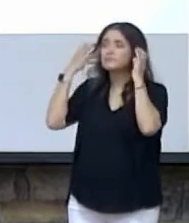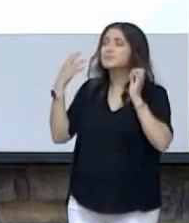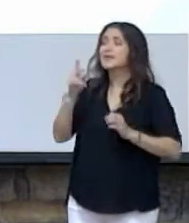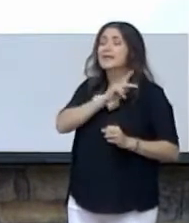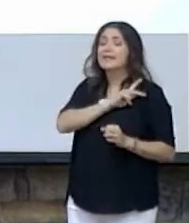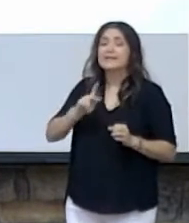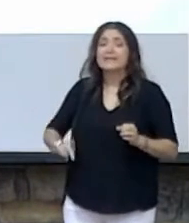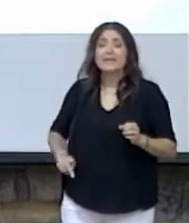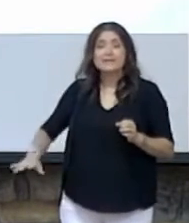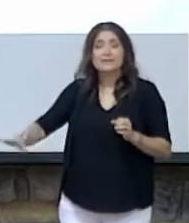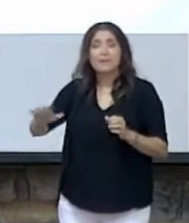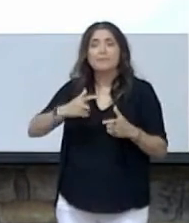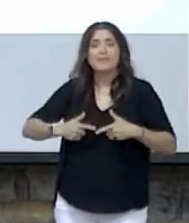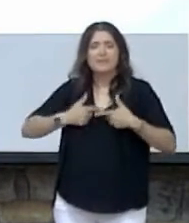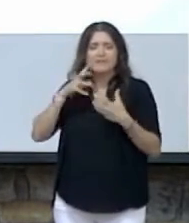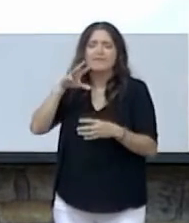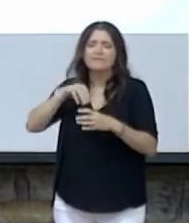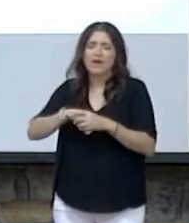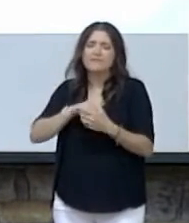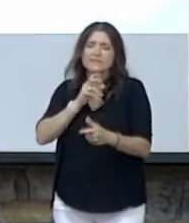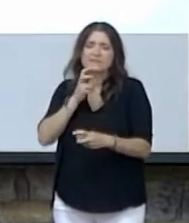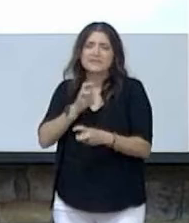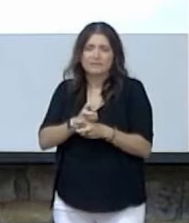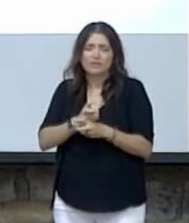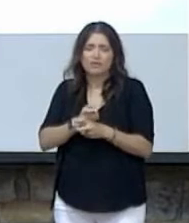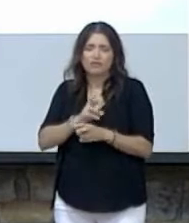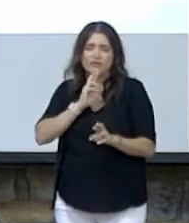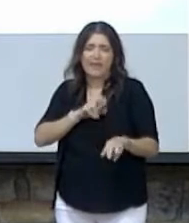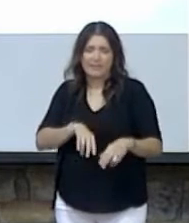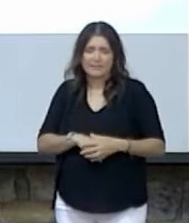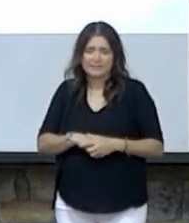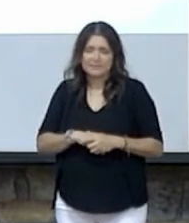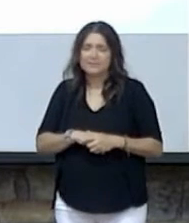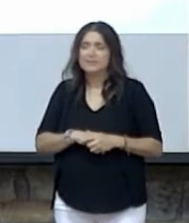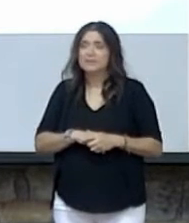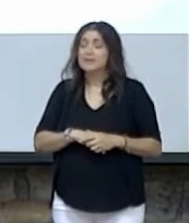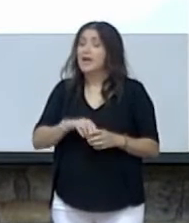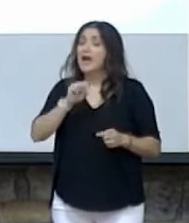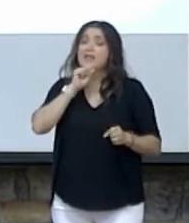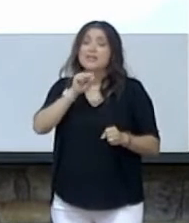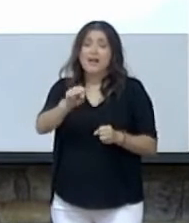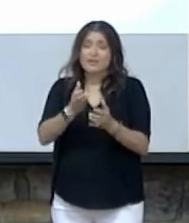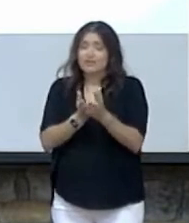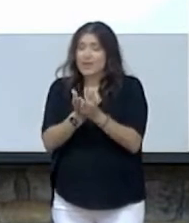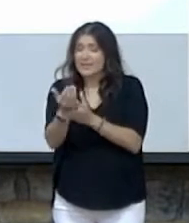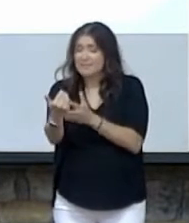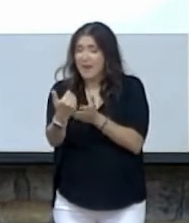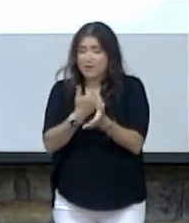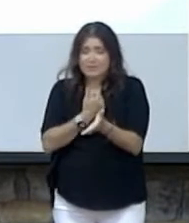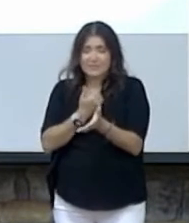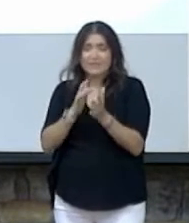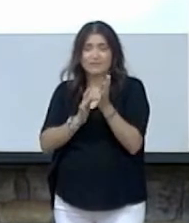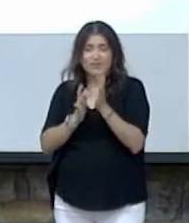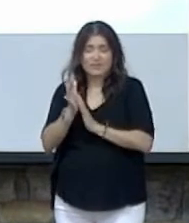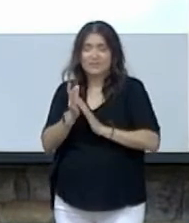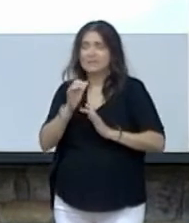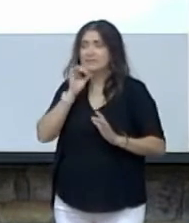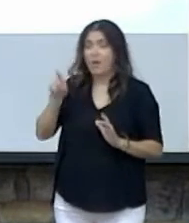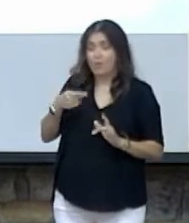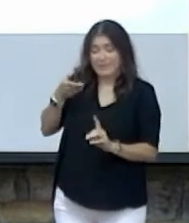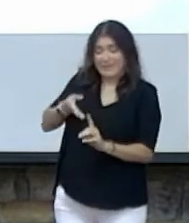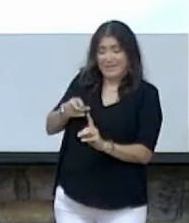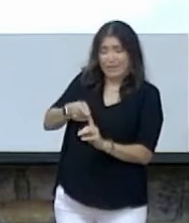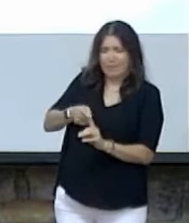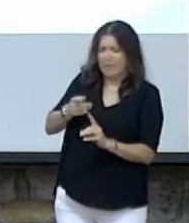Kingdom living involves a difficult reality. I love the transparency of Jesus, not just here, but throughout